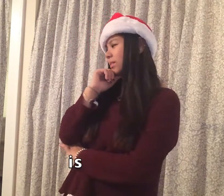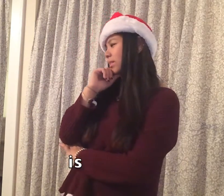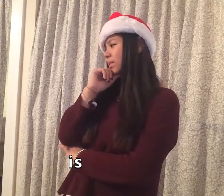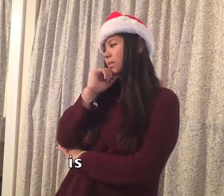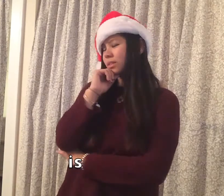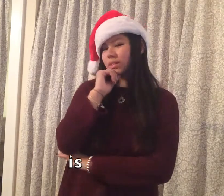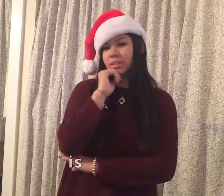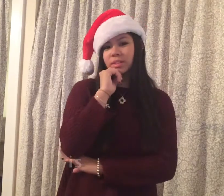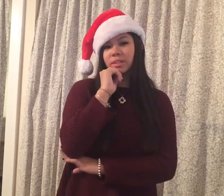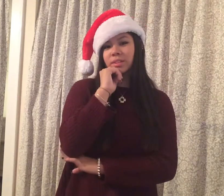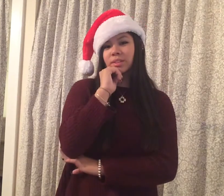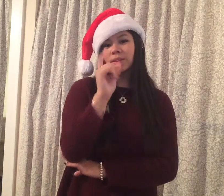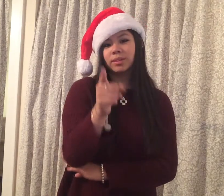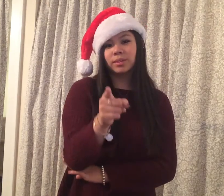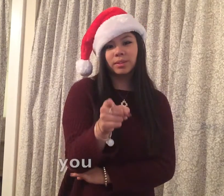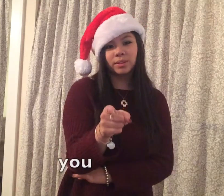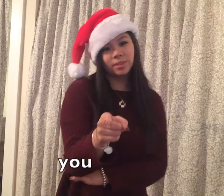Is you